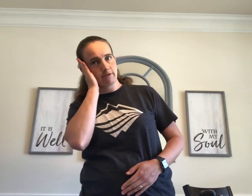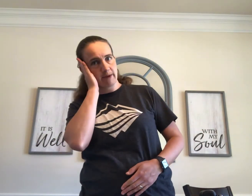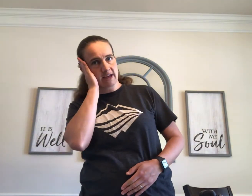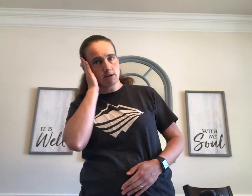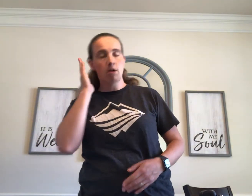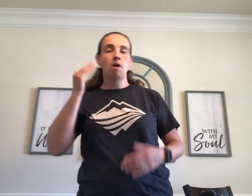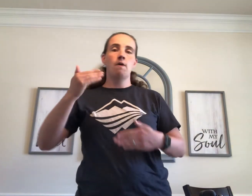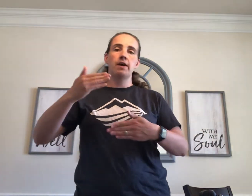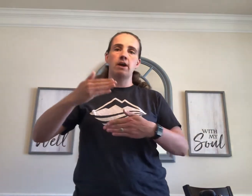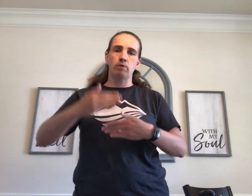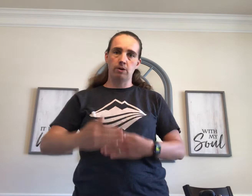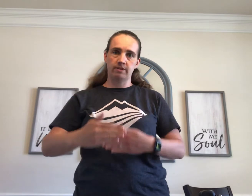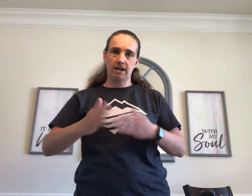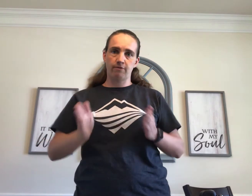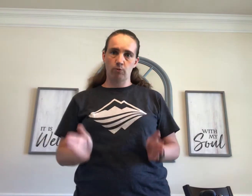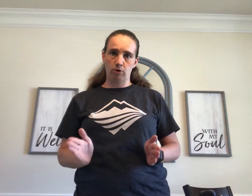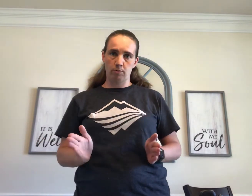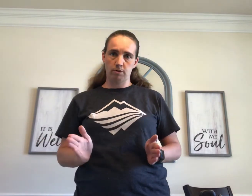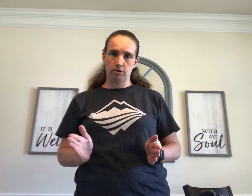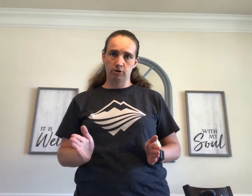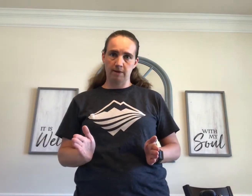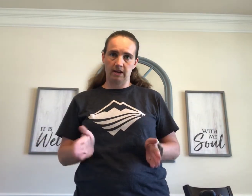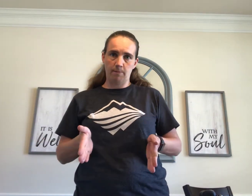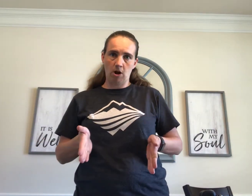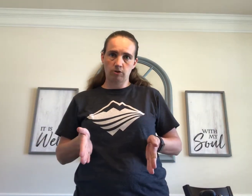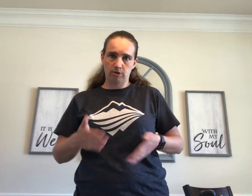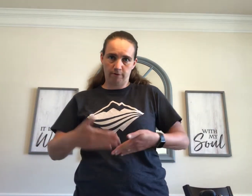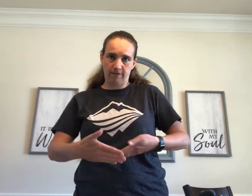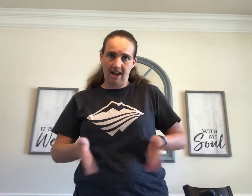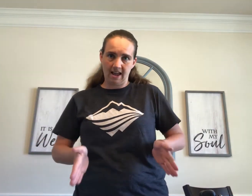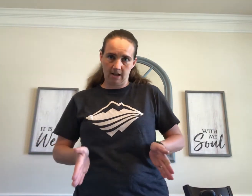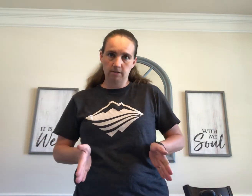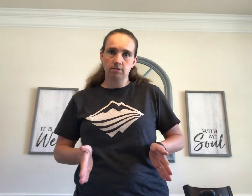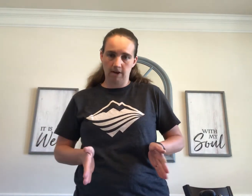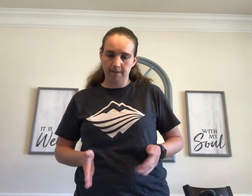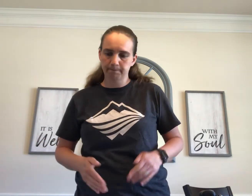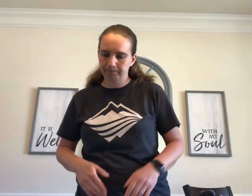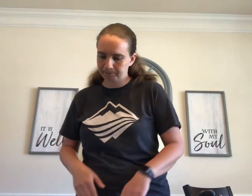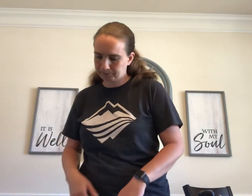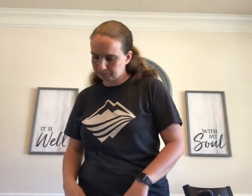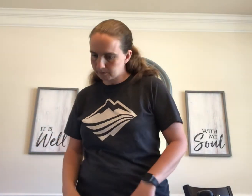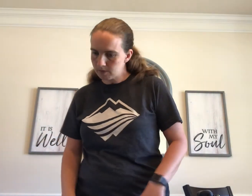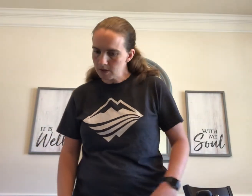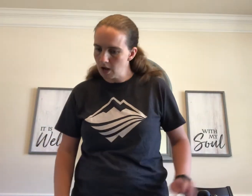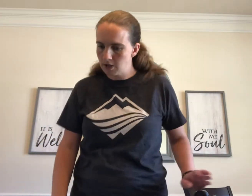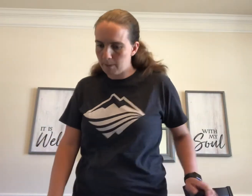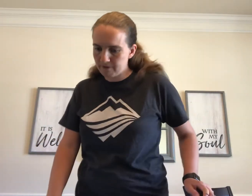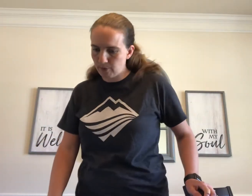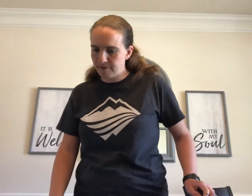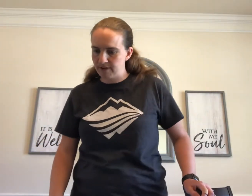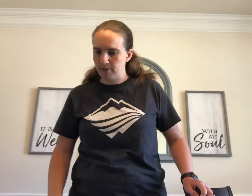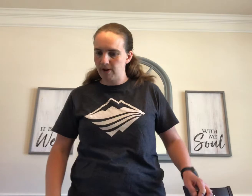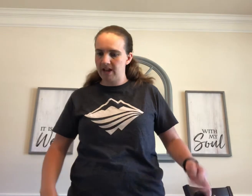bed, and we know the sign for room. You're just making a box with your flat hands, okay? Top of 353,